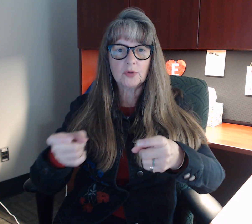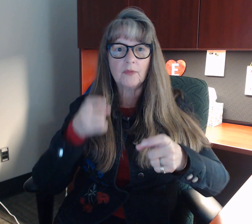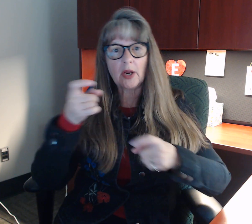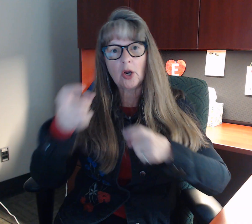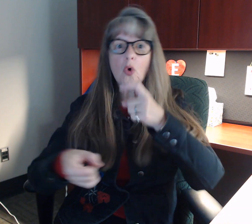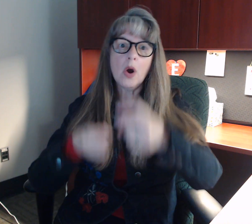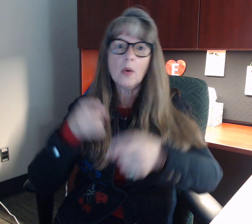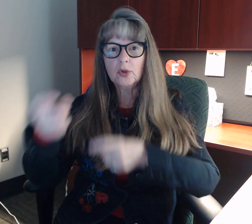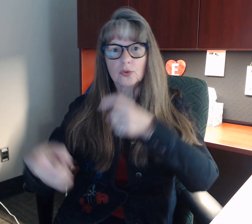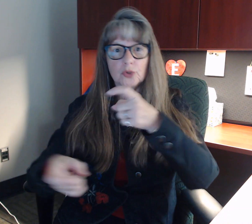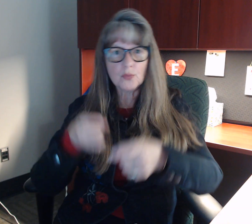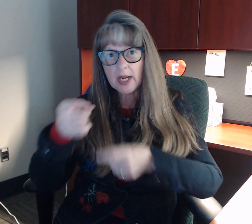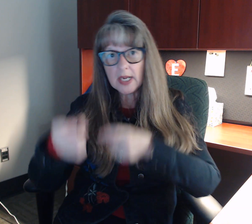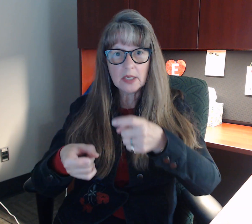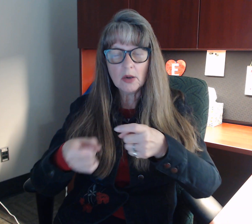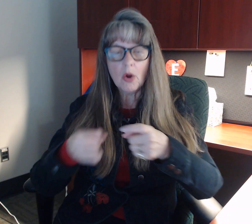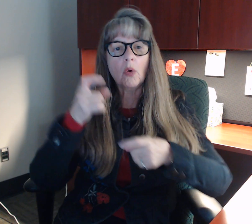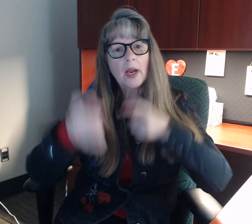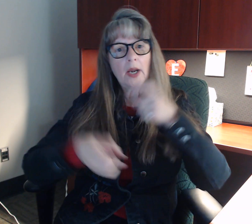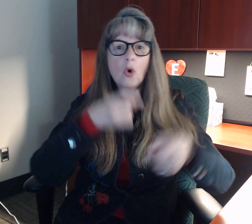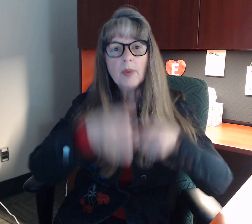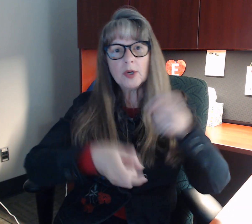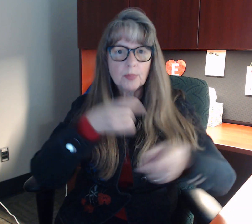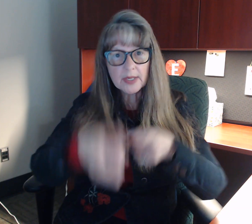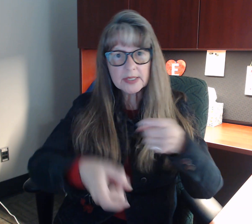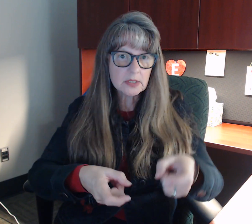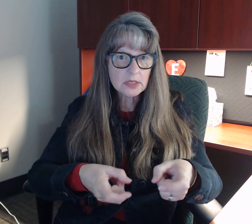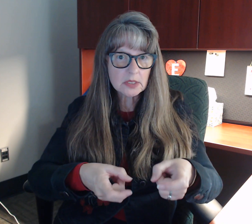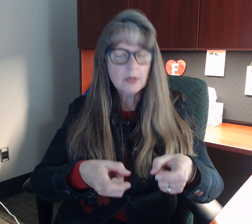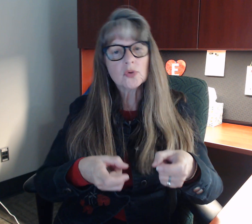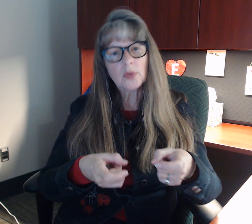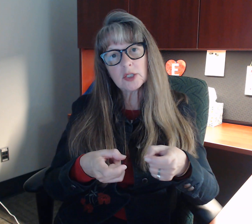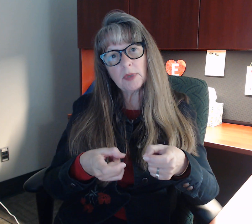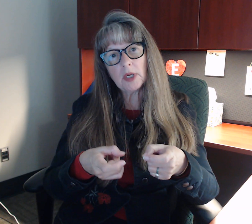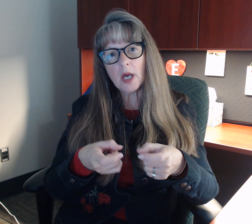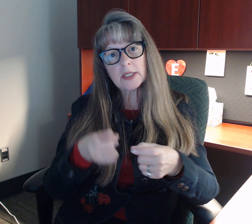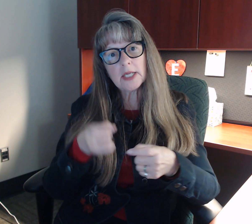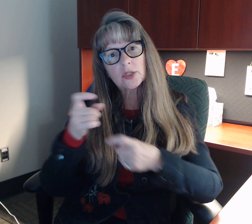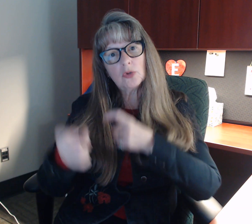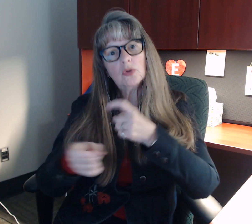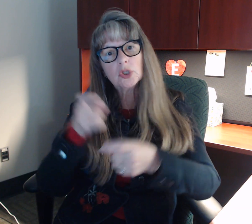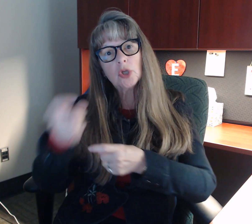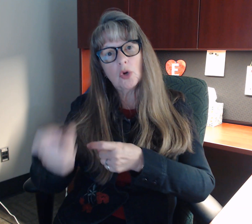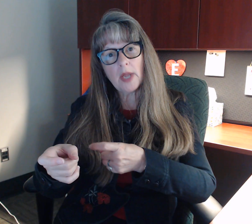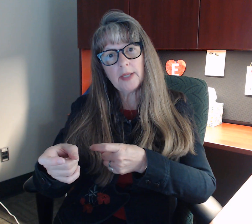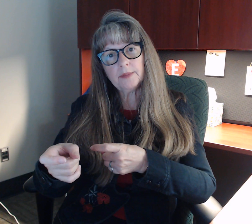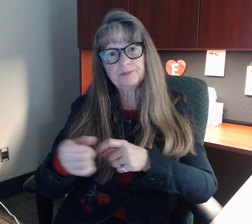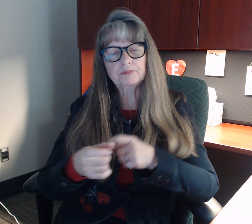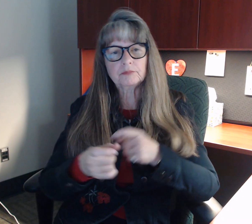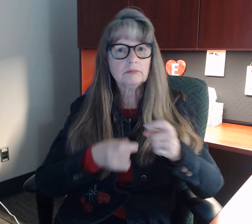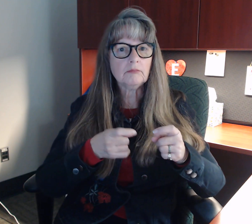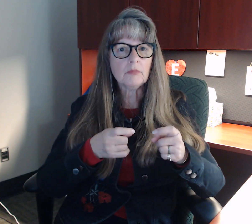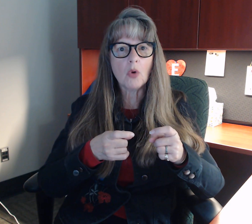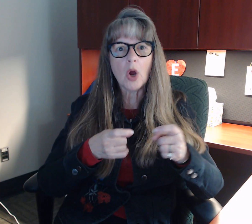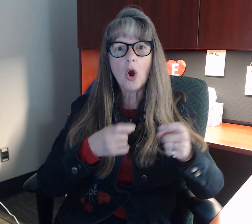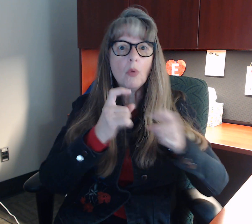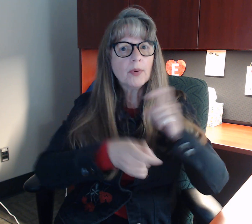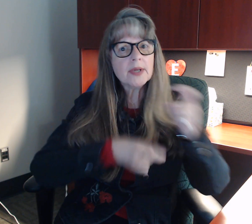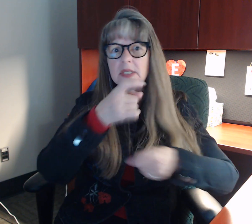I got, oh, you're donating, or I got a whole bunch of presents. So it has to be in context. So you could donate, or presents, I got